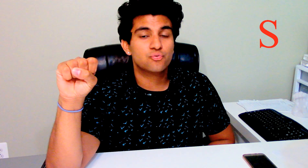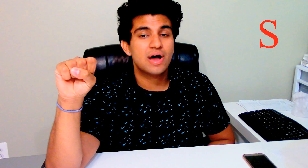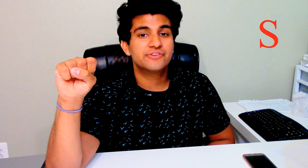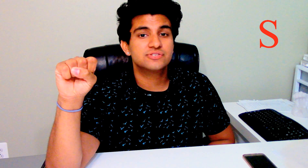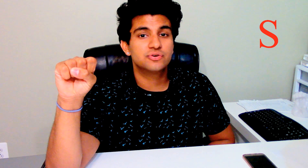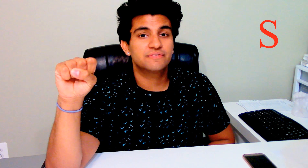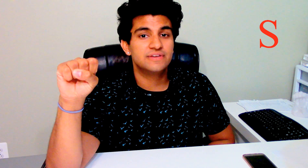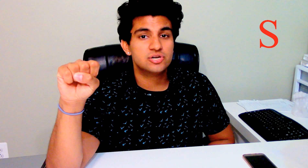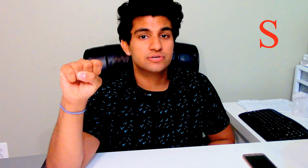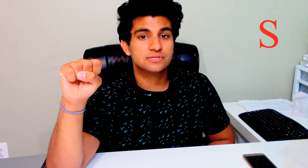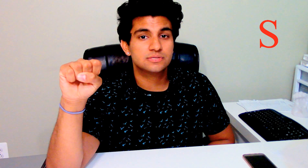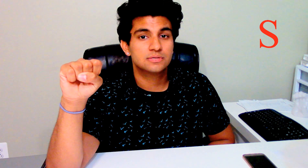across your fingers